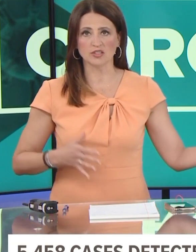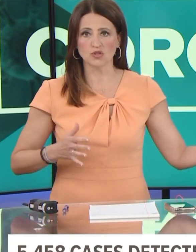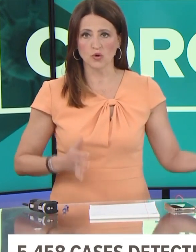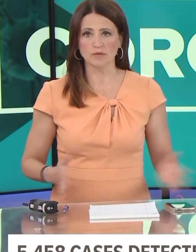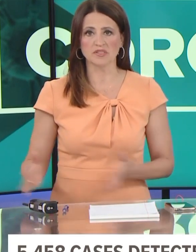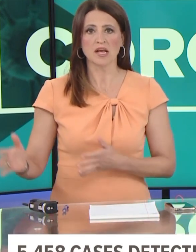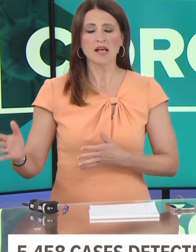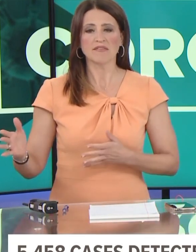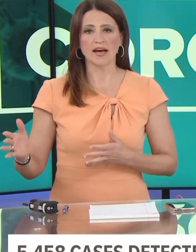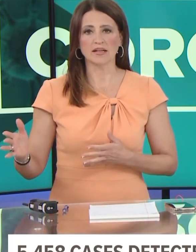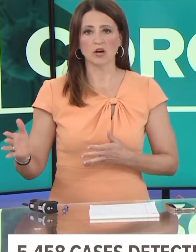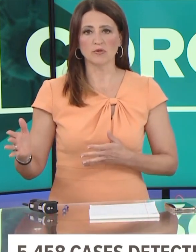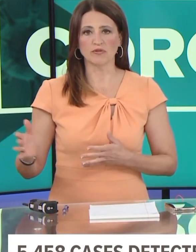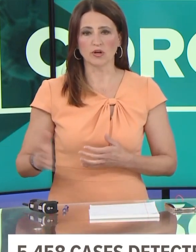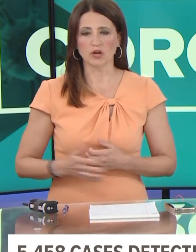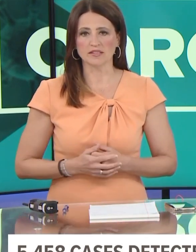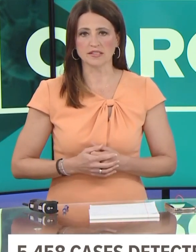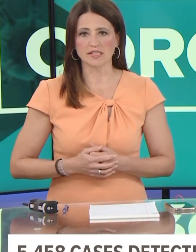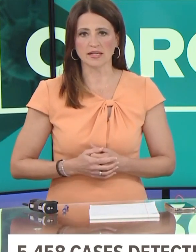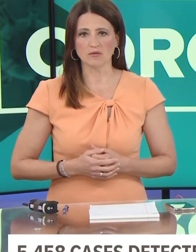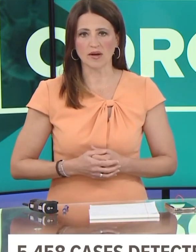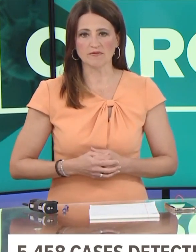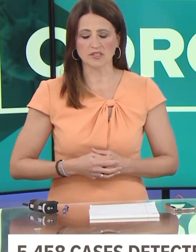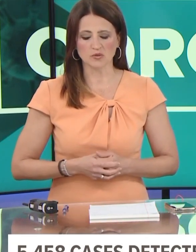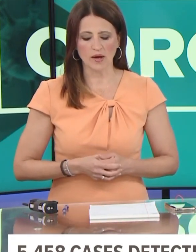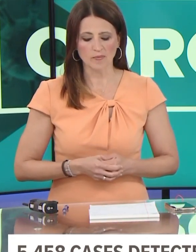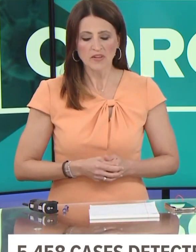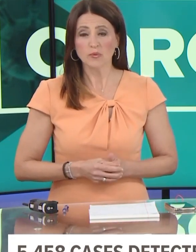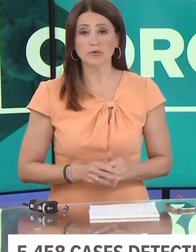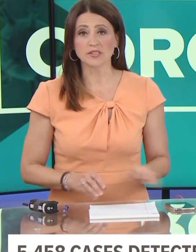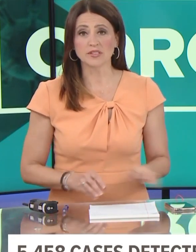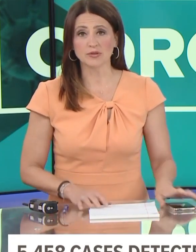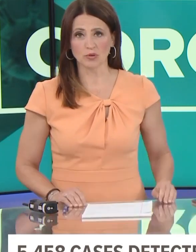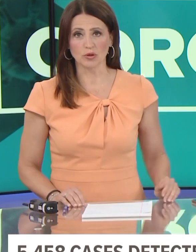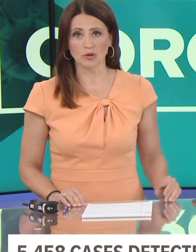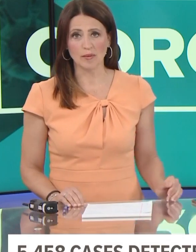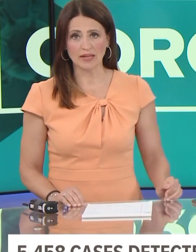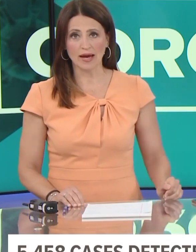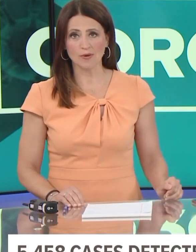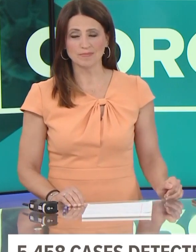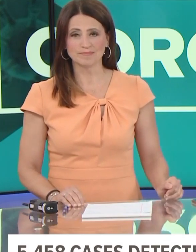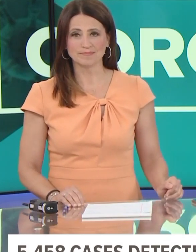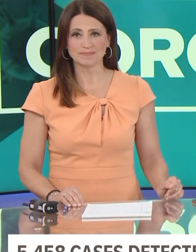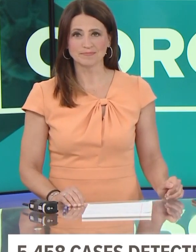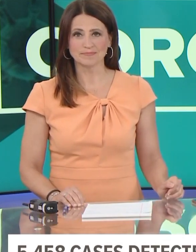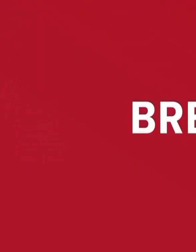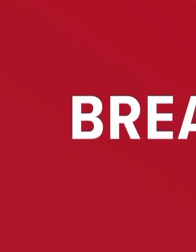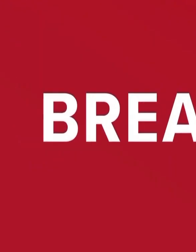tracking the storms that are moving across the state in waves as well. We will see you tonight.